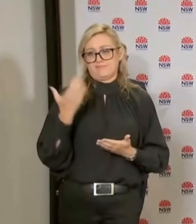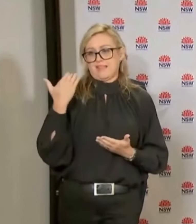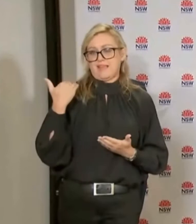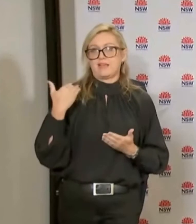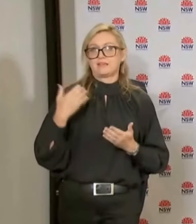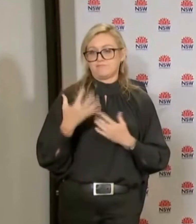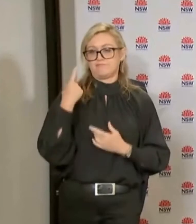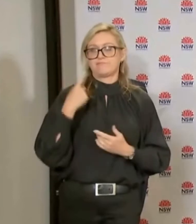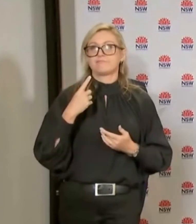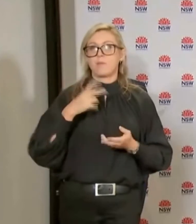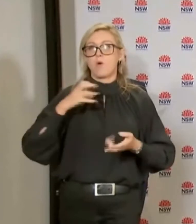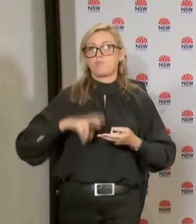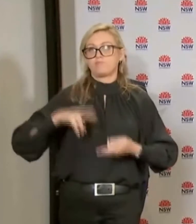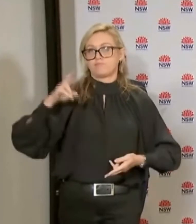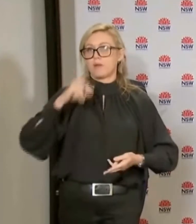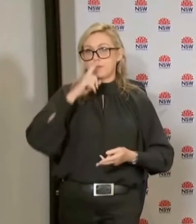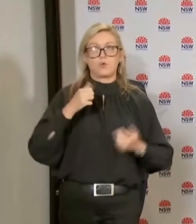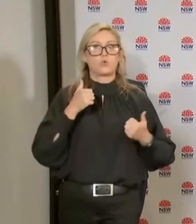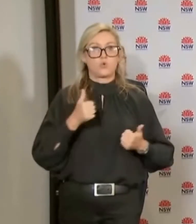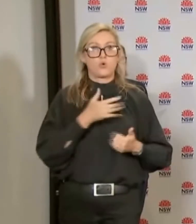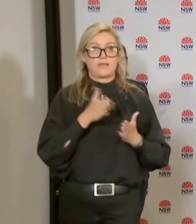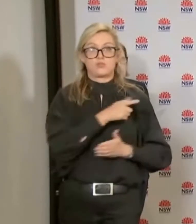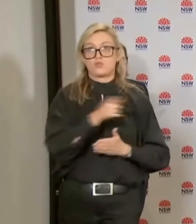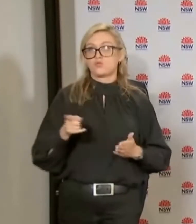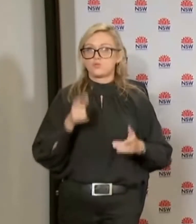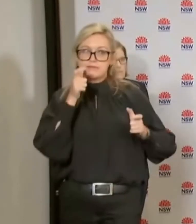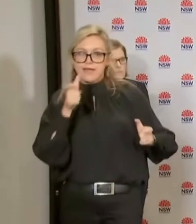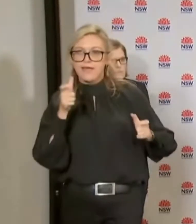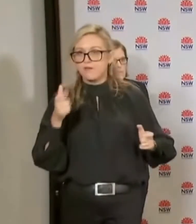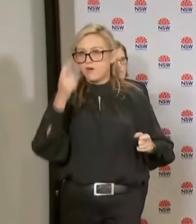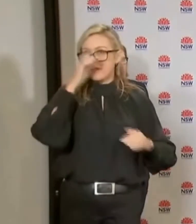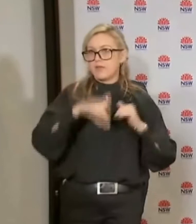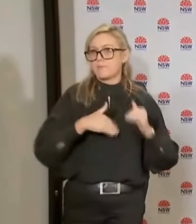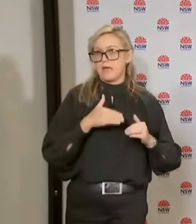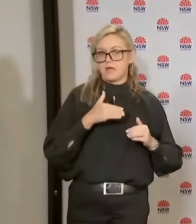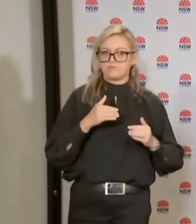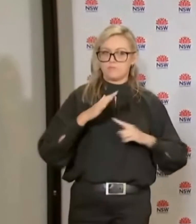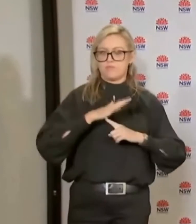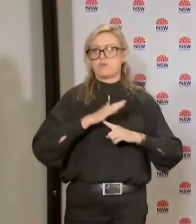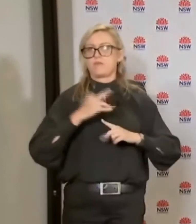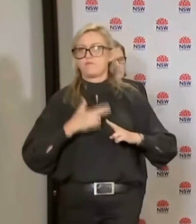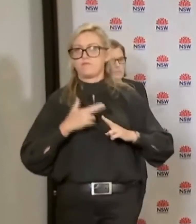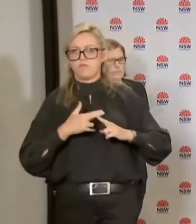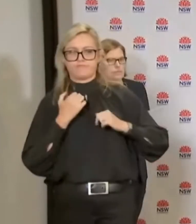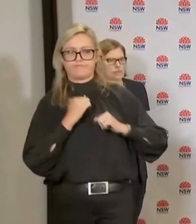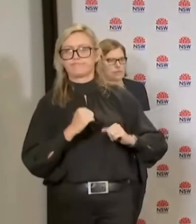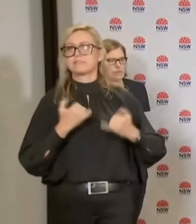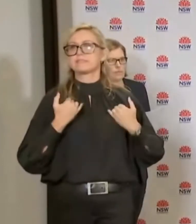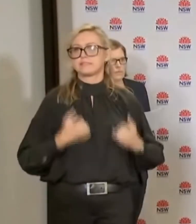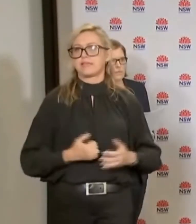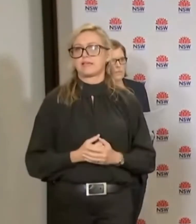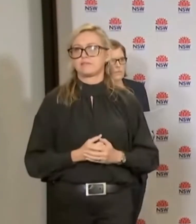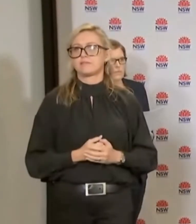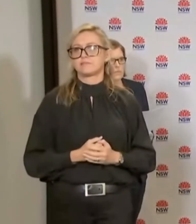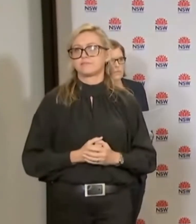that's good news. It means all of us are on our watch, on our guard, and all of us are continuing to be vigilant against this